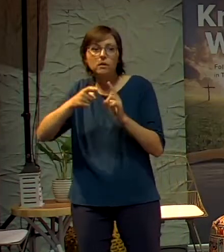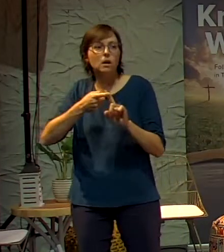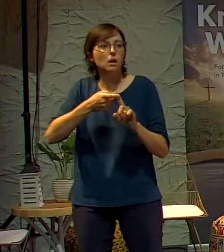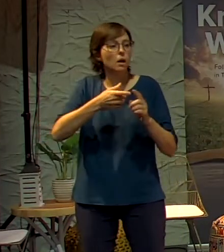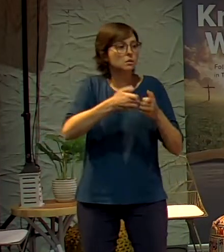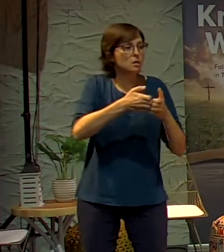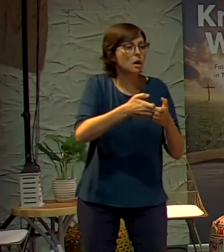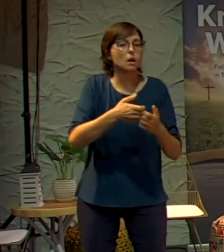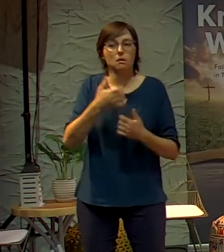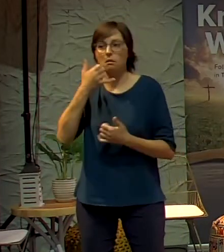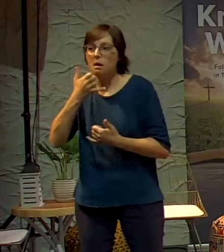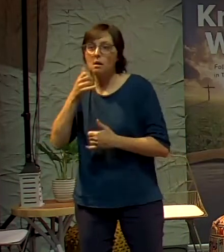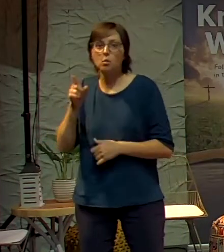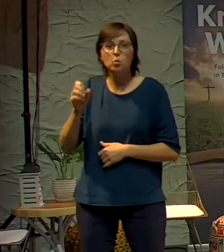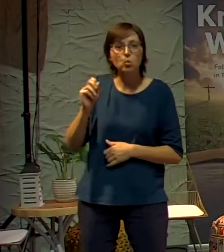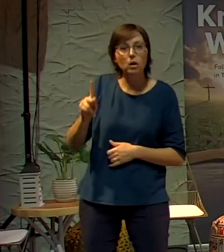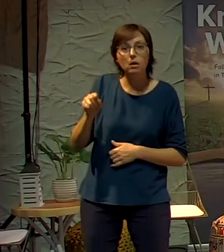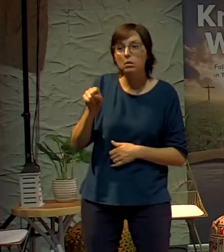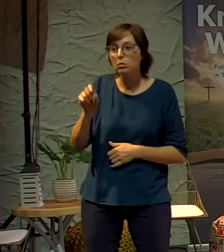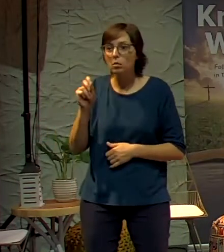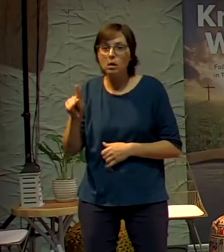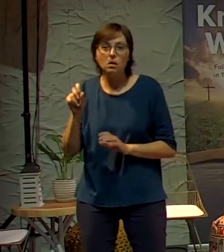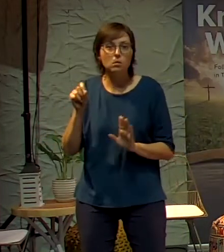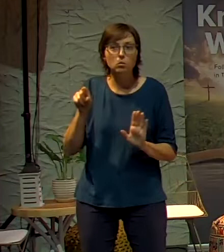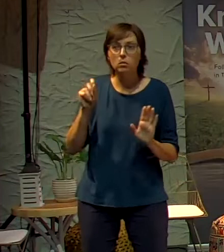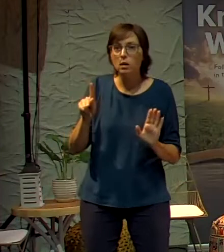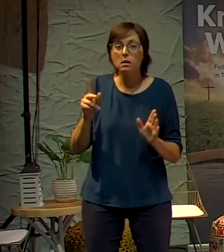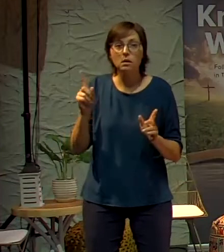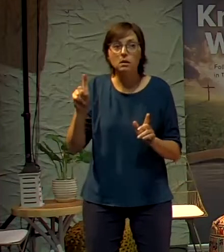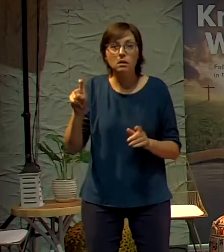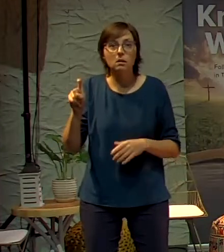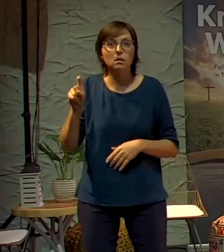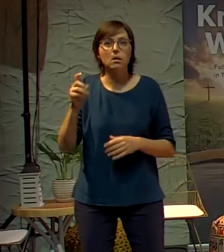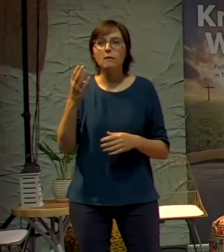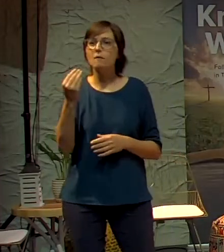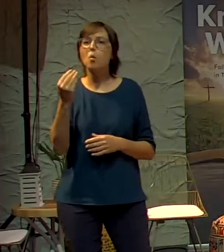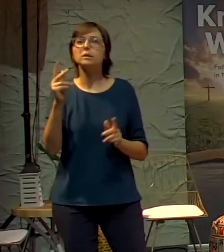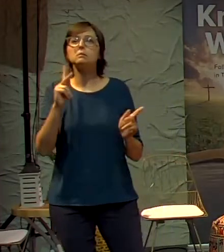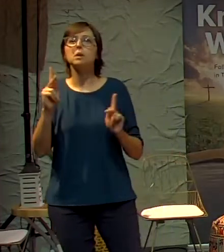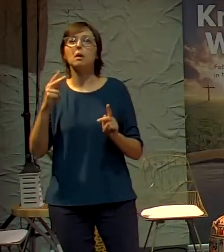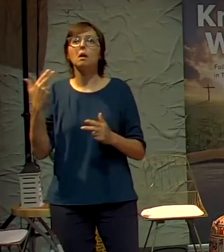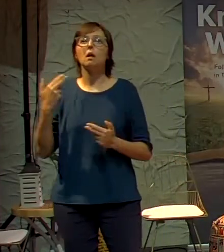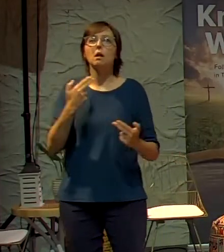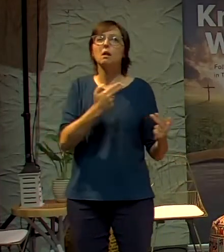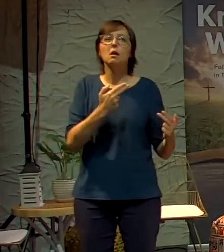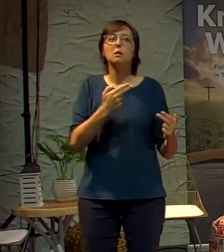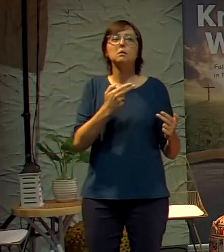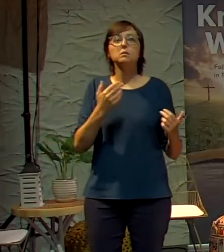leaving voicemails. Are you okay? Are you okay? Are you okay? There were 14 people shot in downtown Austin.